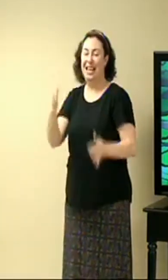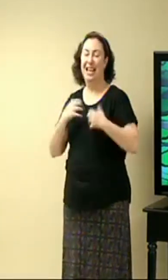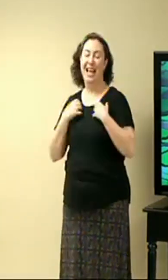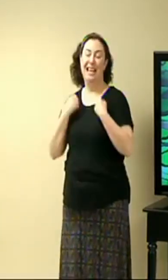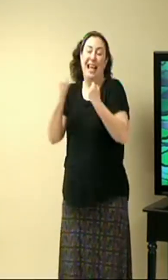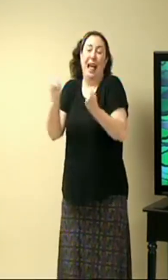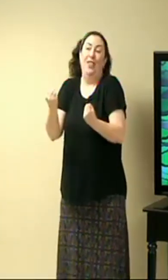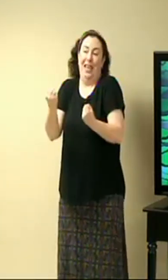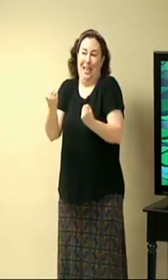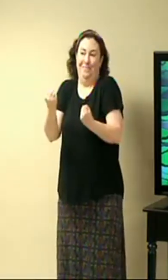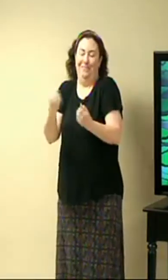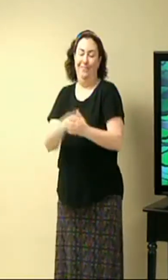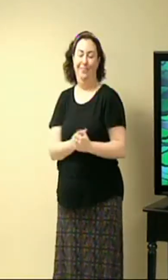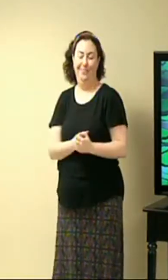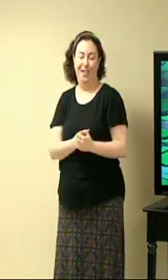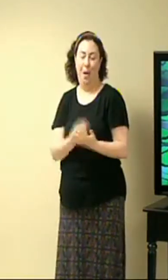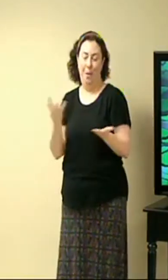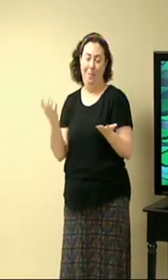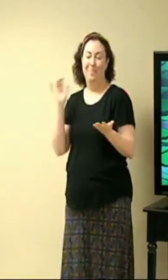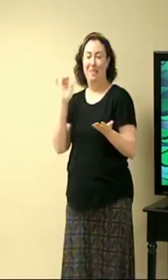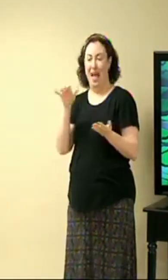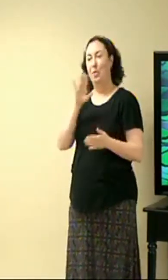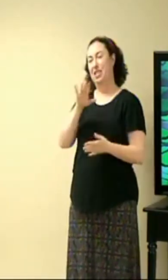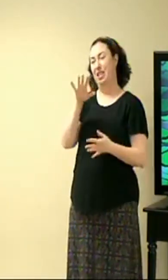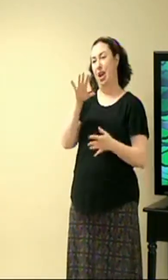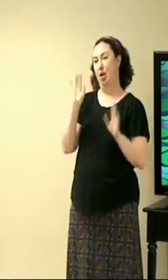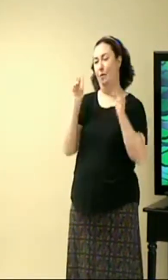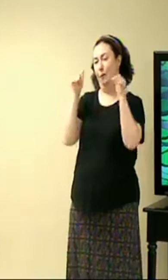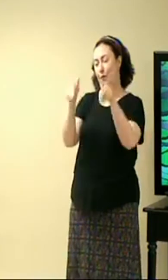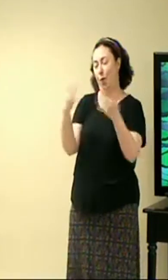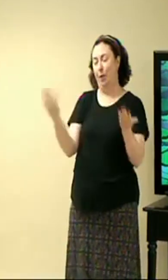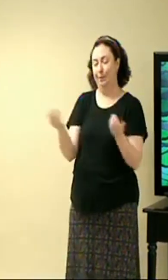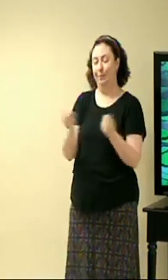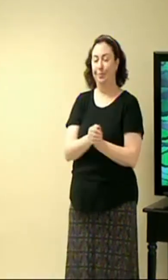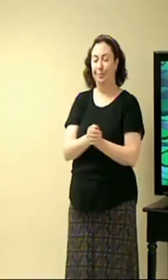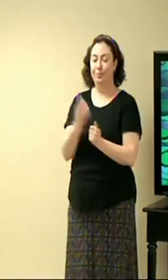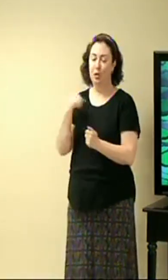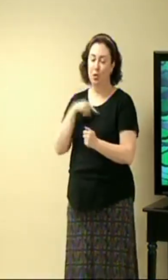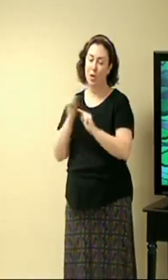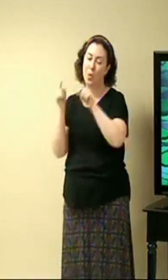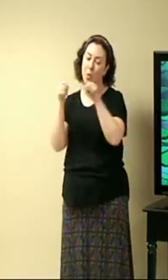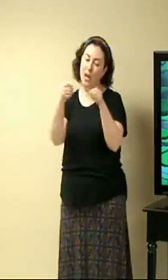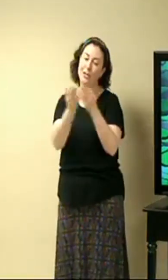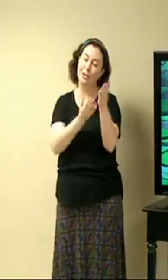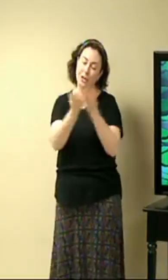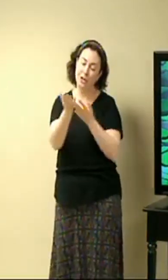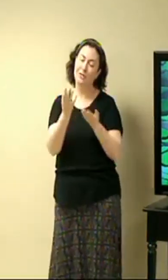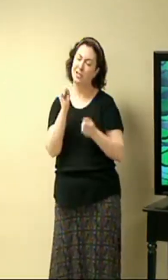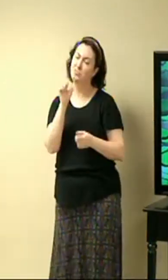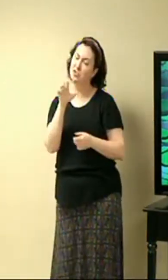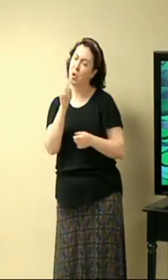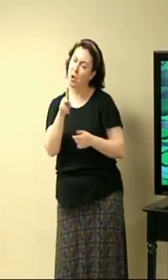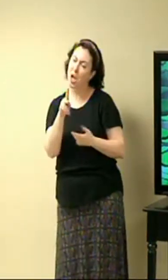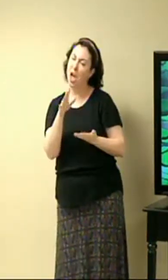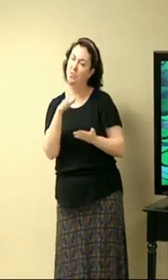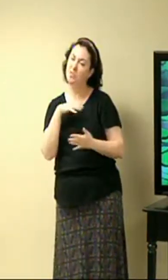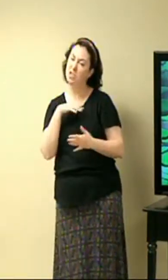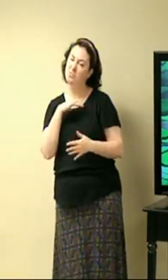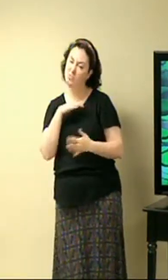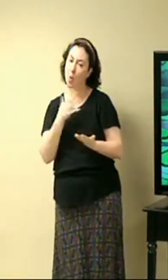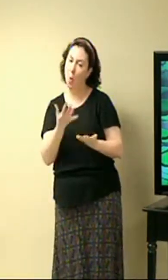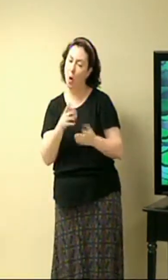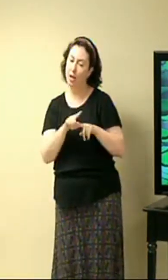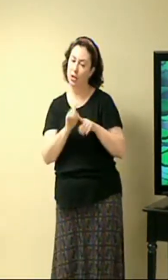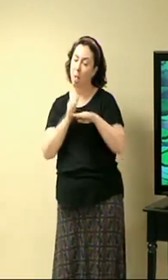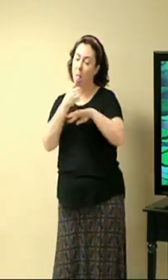shared. But we went to the Crystal Cathedral just to check it out. The service was okay. It was pretty cool. And then after the service, I went to what seemed to be